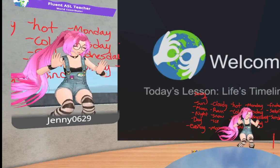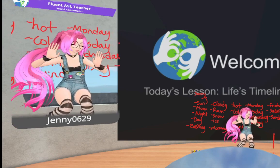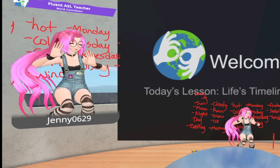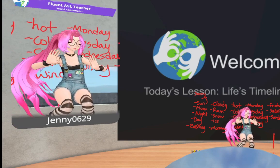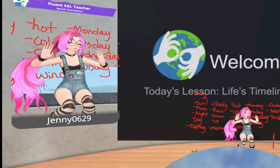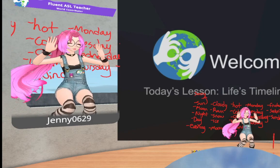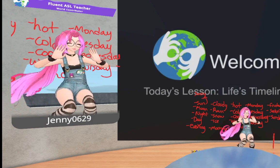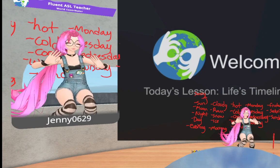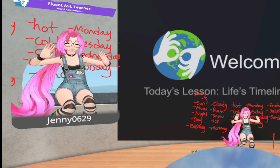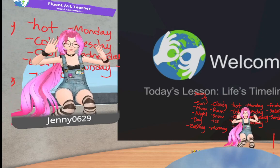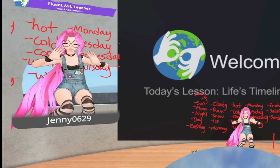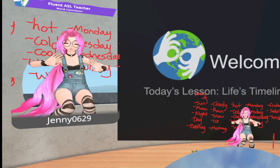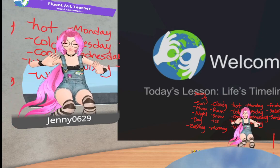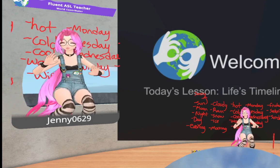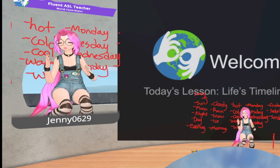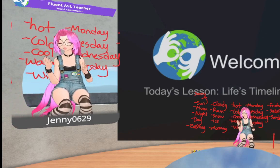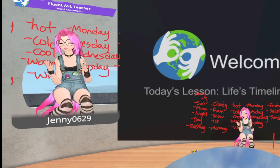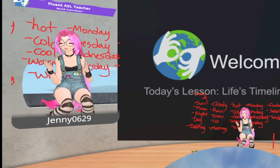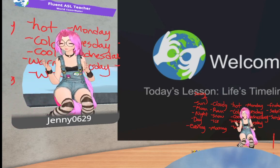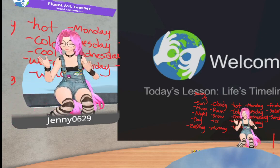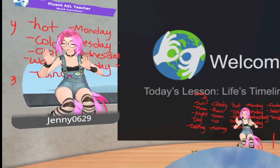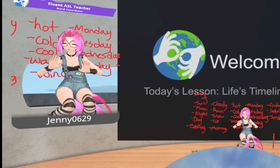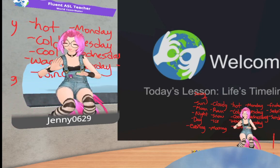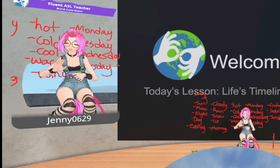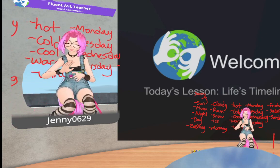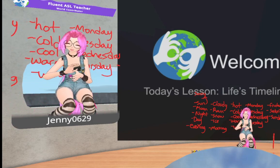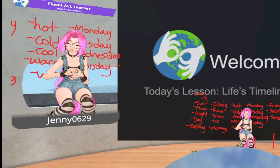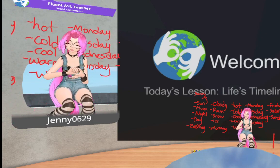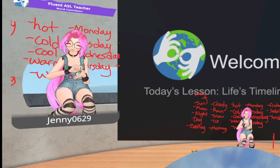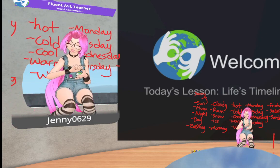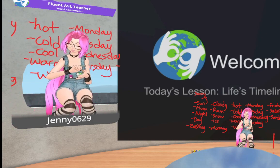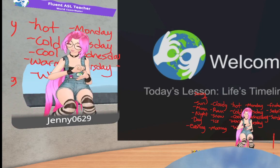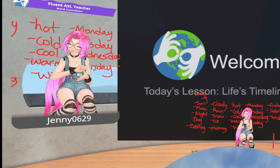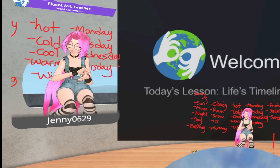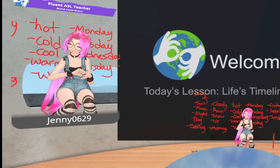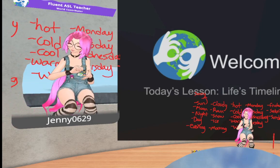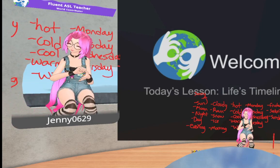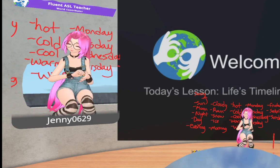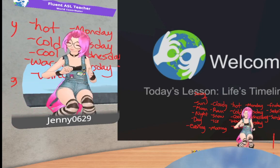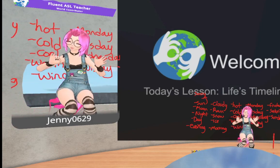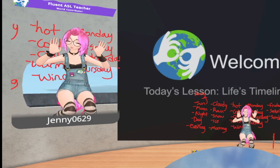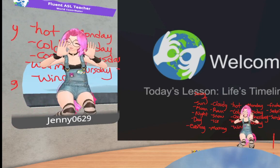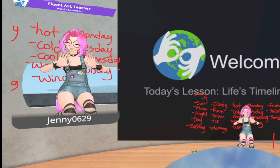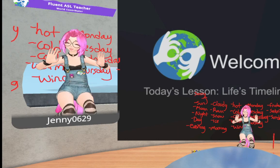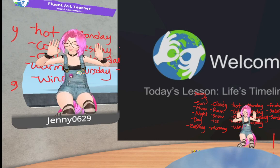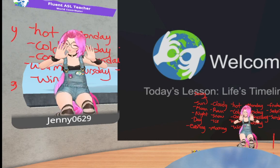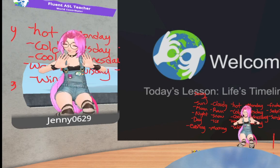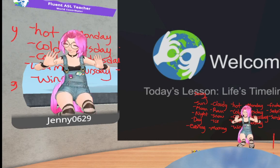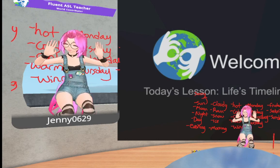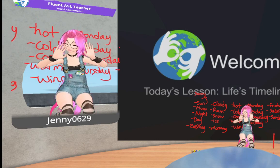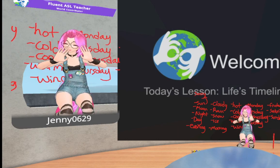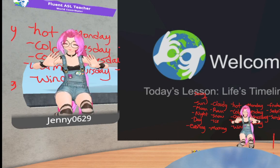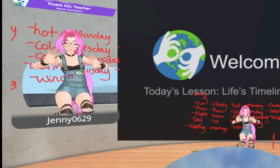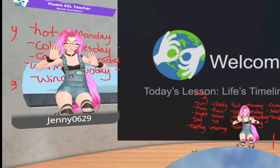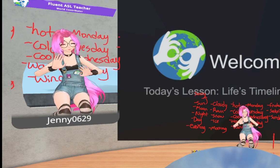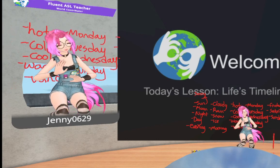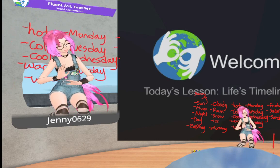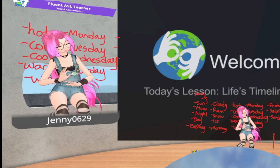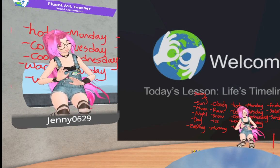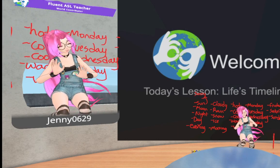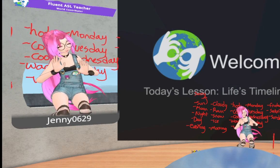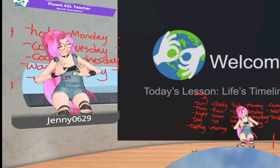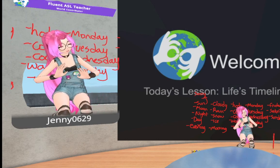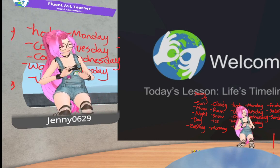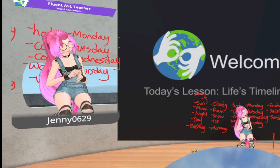remember it, that's fine. Yes, Sunday. Or maybe Sunday is your house cleaning day. So you're cleaning your windows.